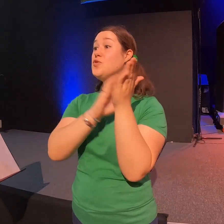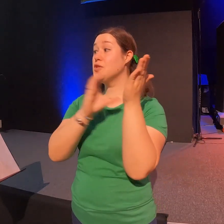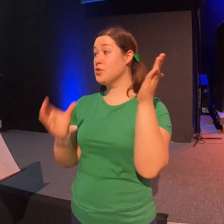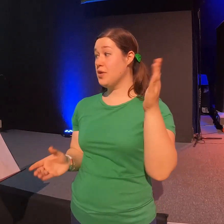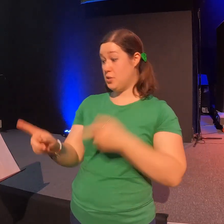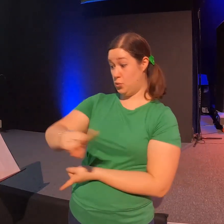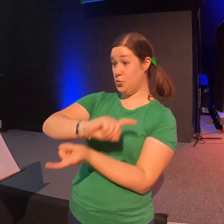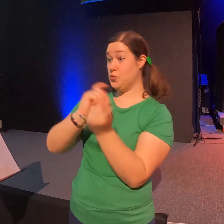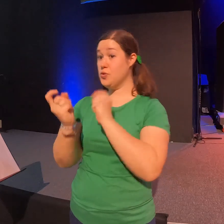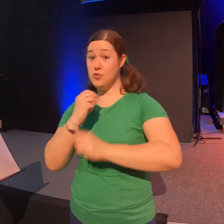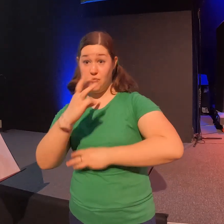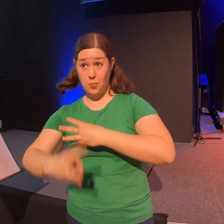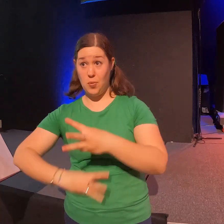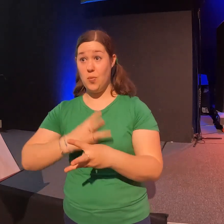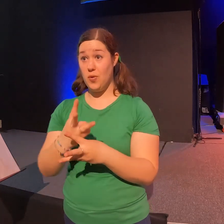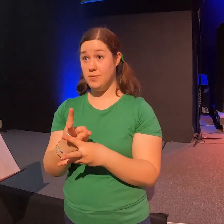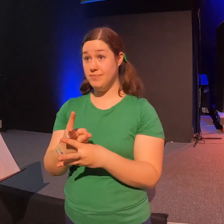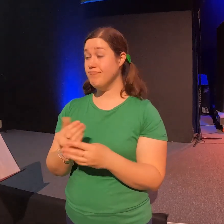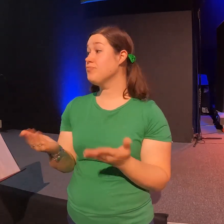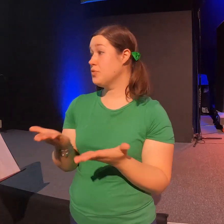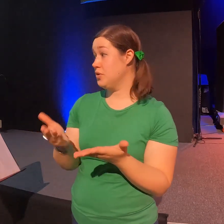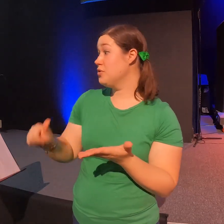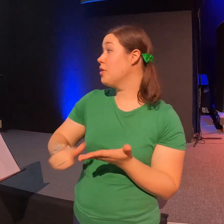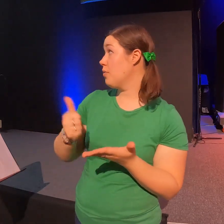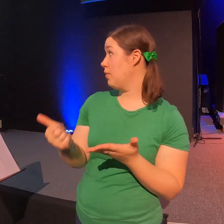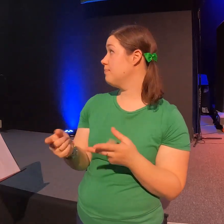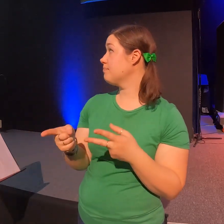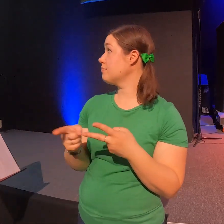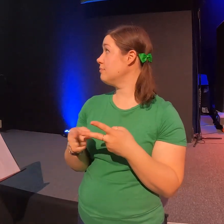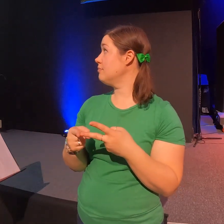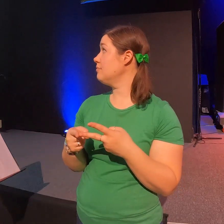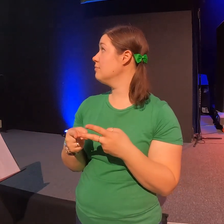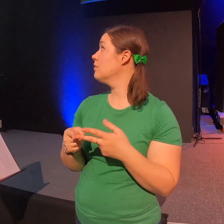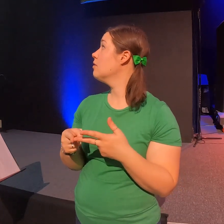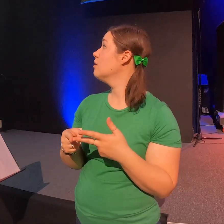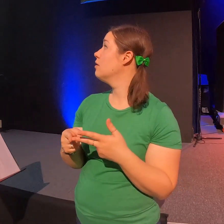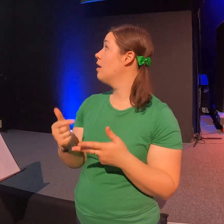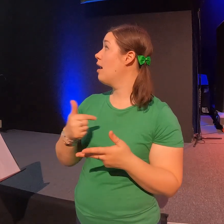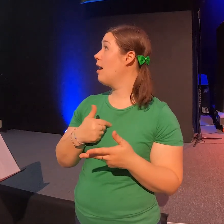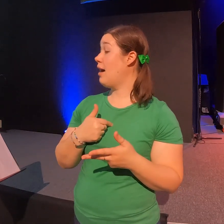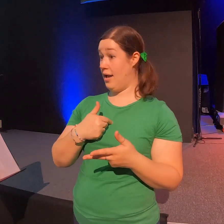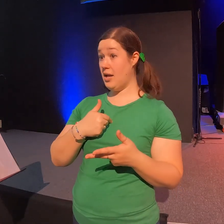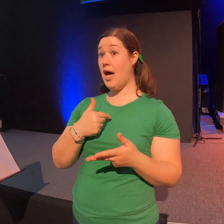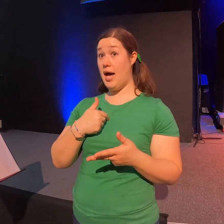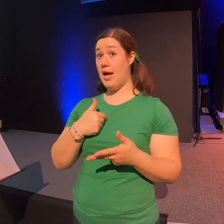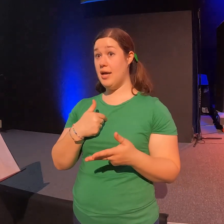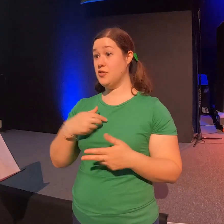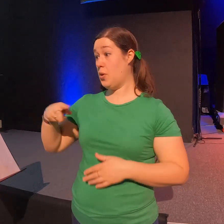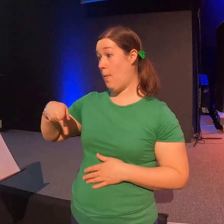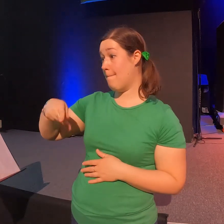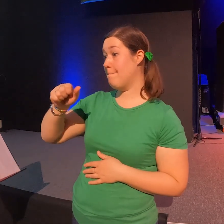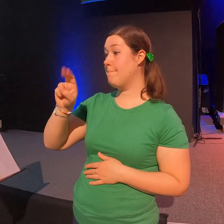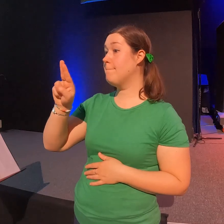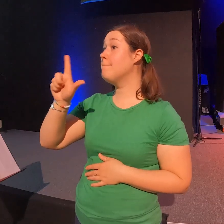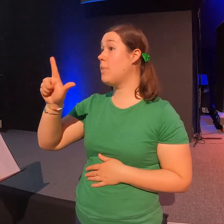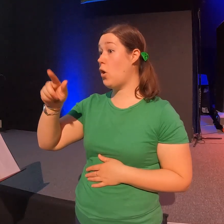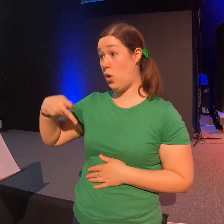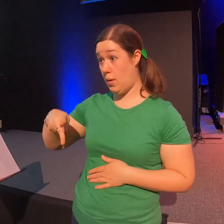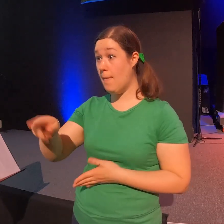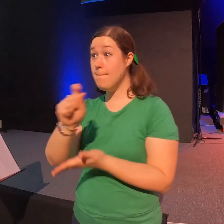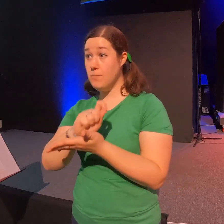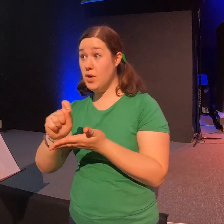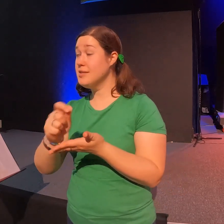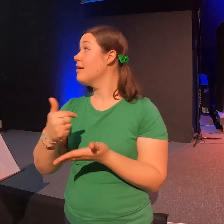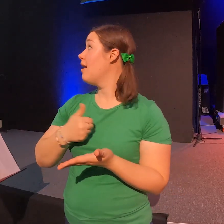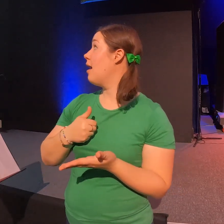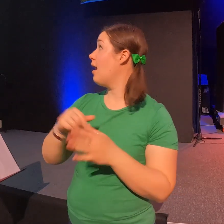this text from Paul. He says this, I have been crucified with Christ, and I no longer live, but Christ lives in me. The life I